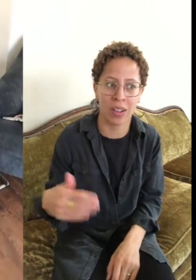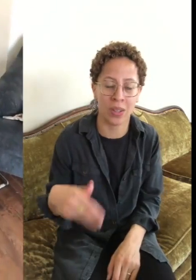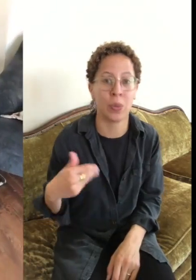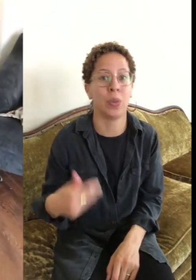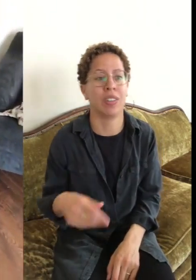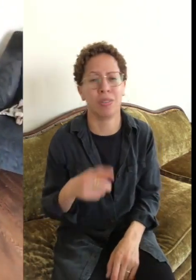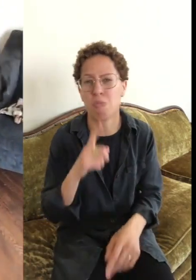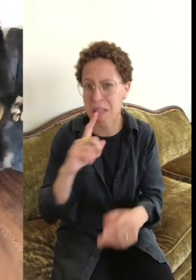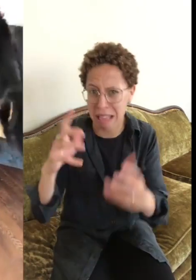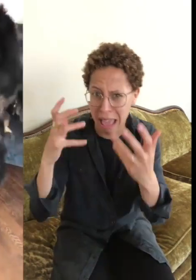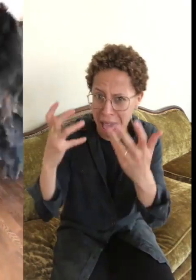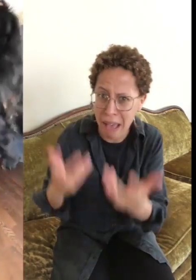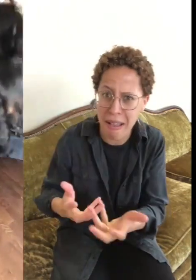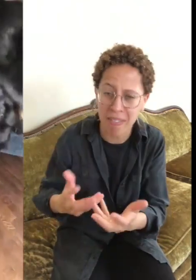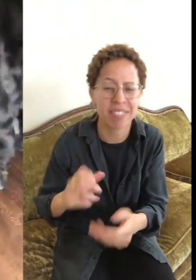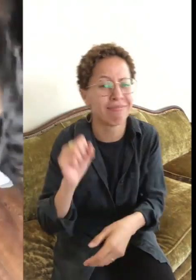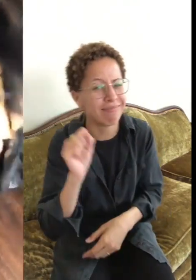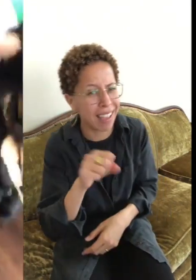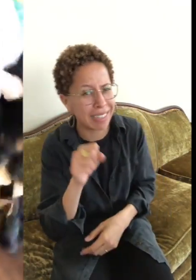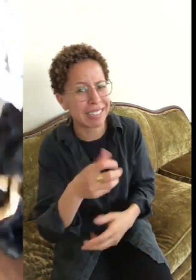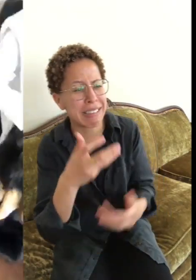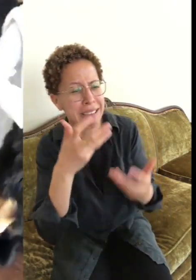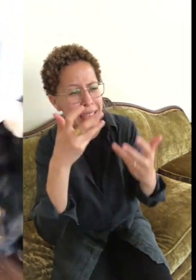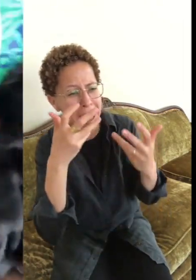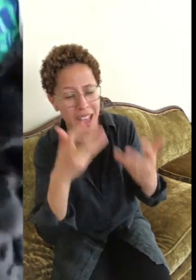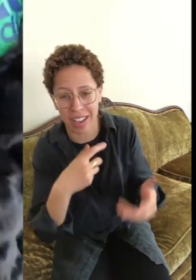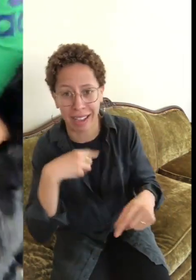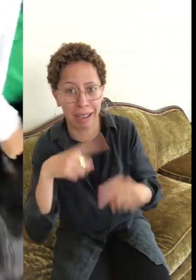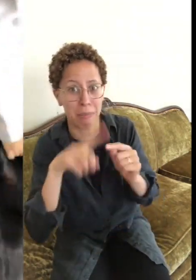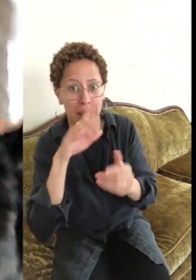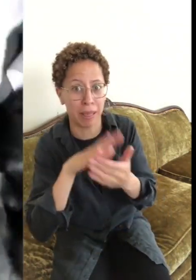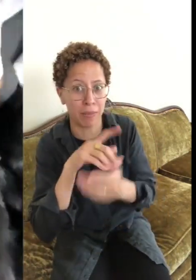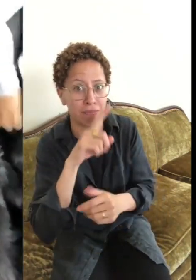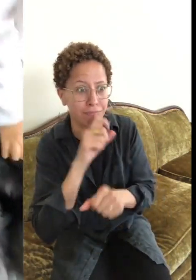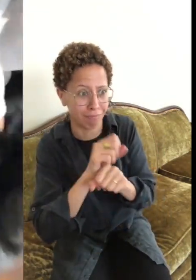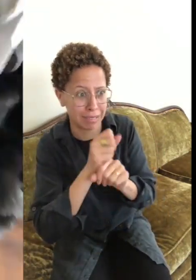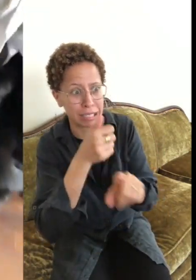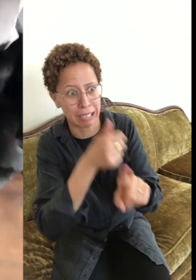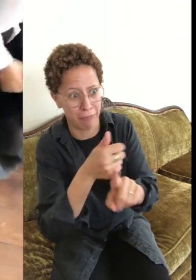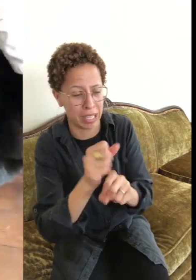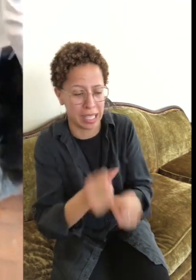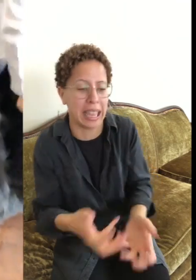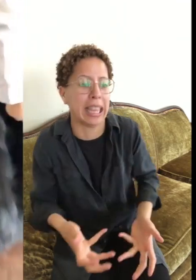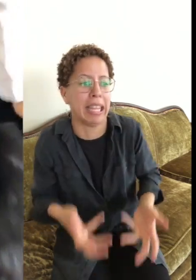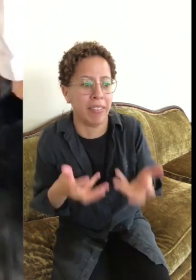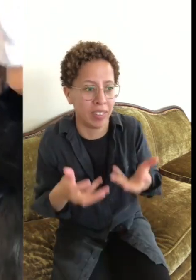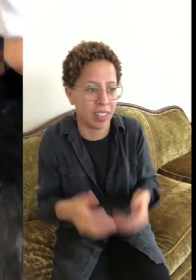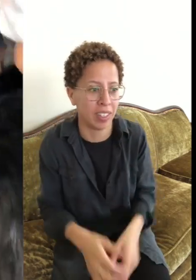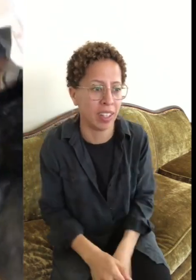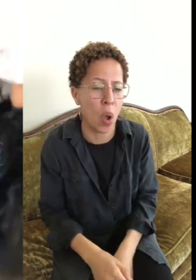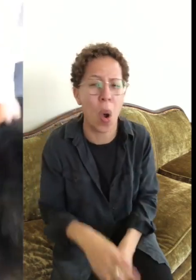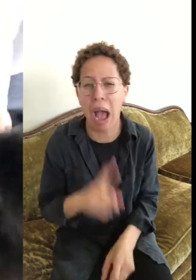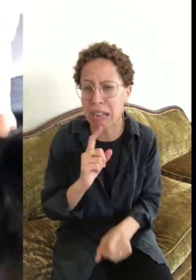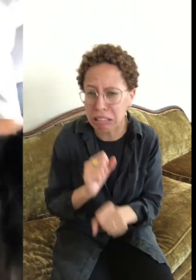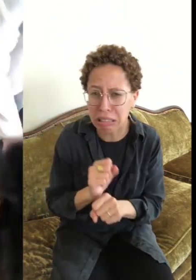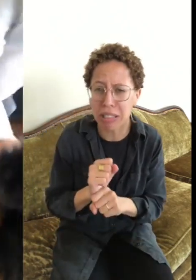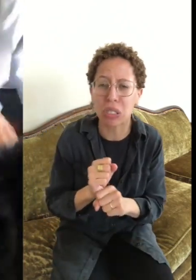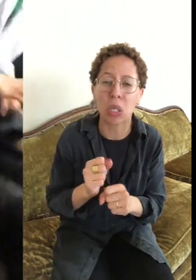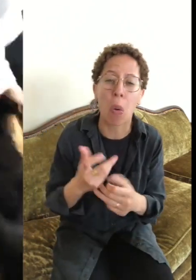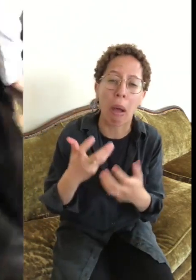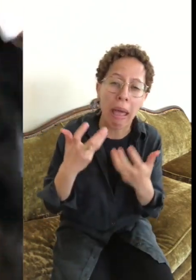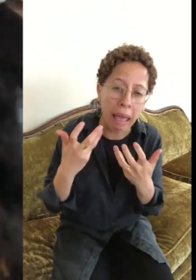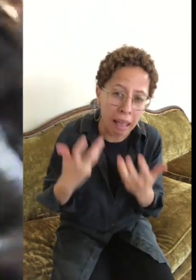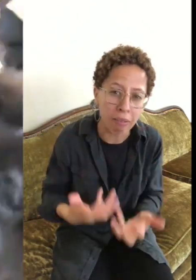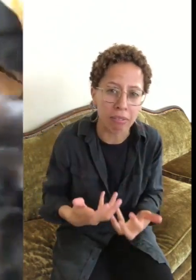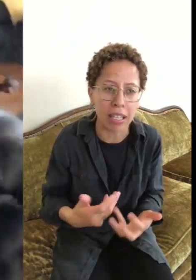Oh. Oh my goodness. It's really heavy. It is so heavy. I cannot believe you can lift it all by yourself. Oh, it's actually